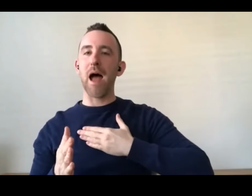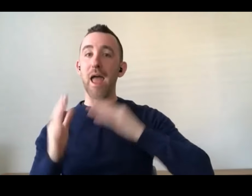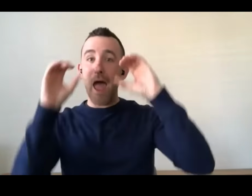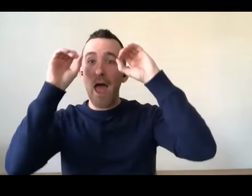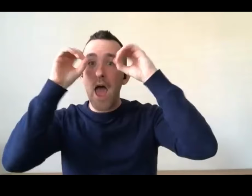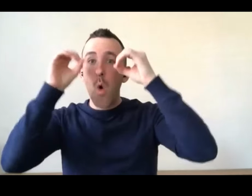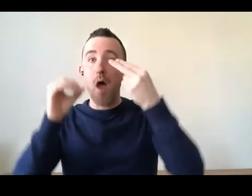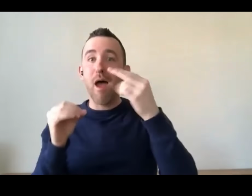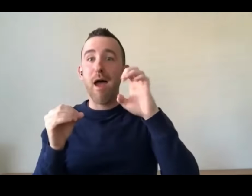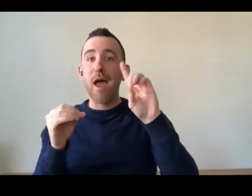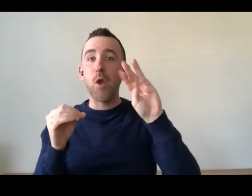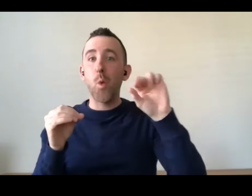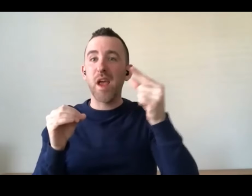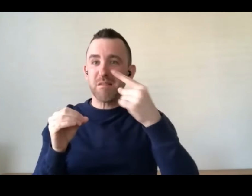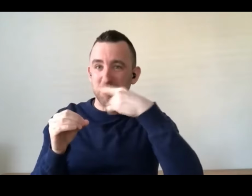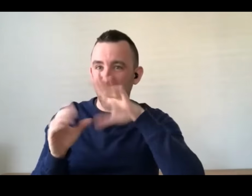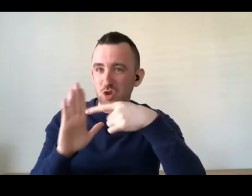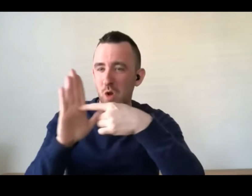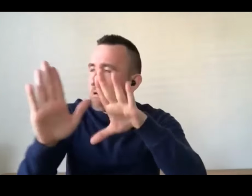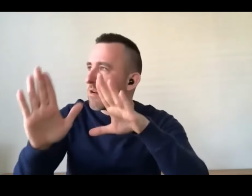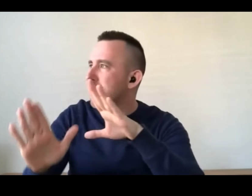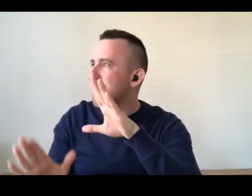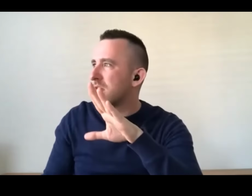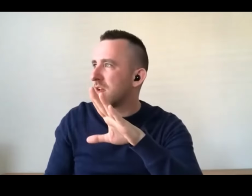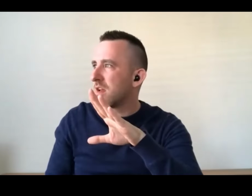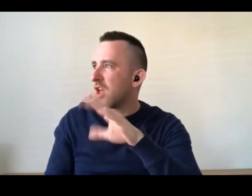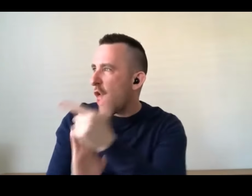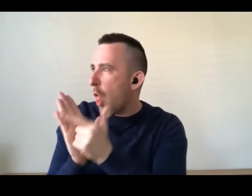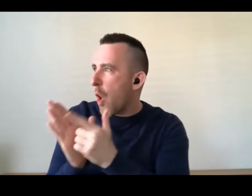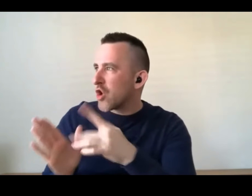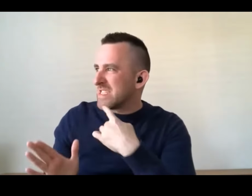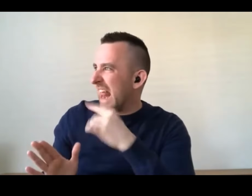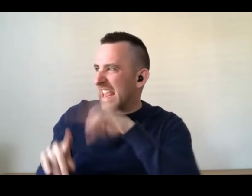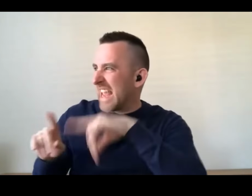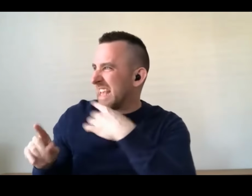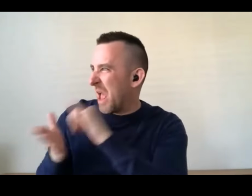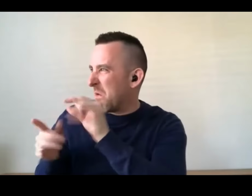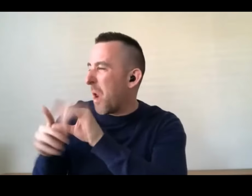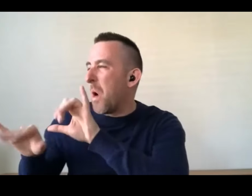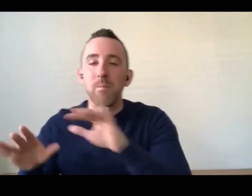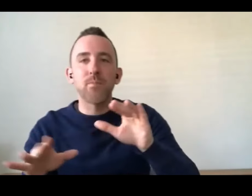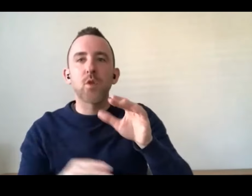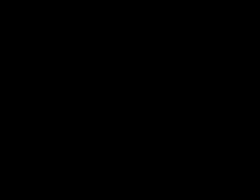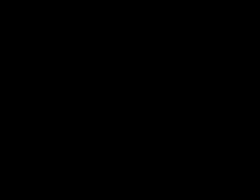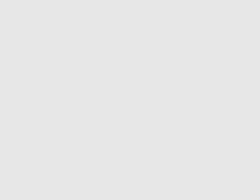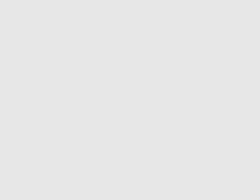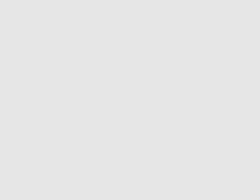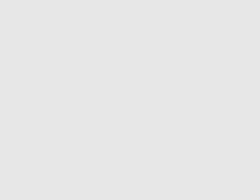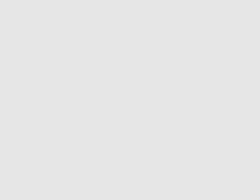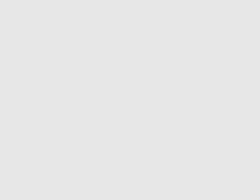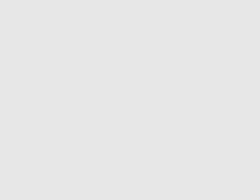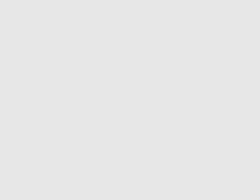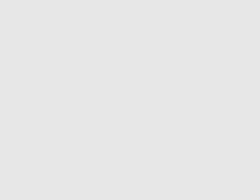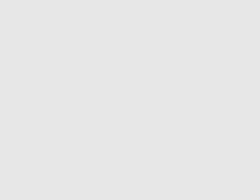here, Hedwig. Well, I'm sorry, the lawyers say I can't say that word. Hardwing. Can you show us